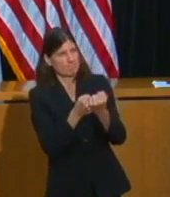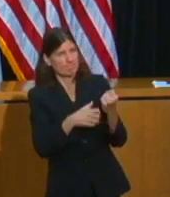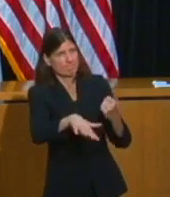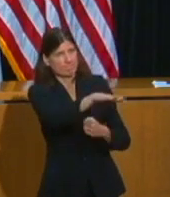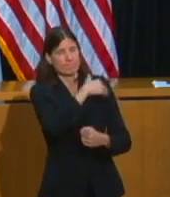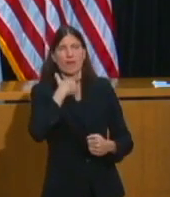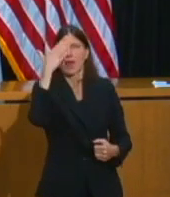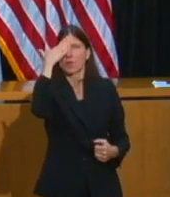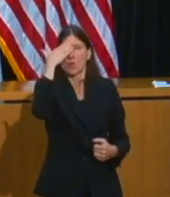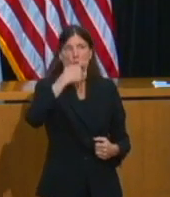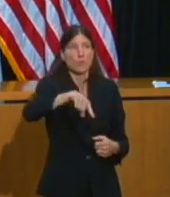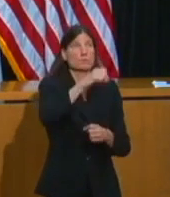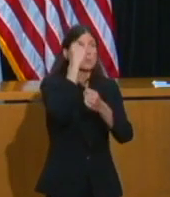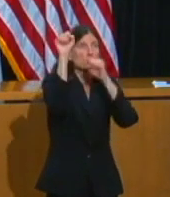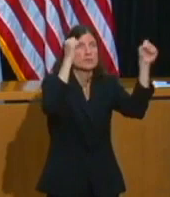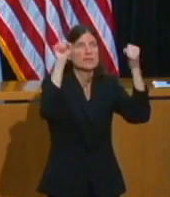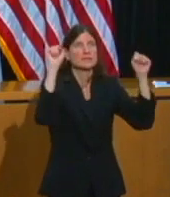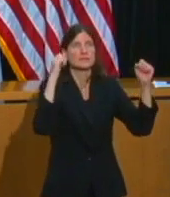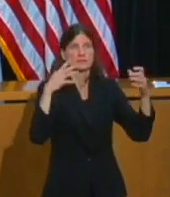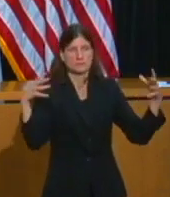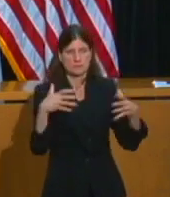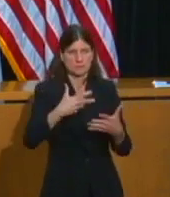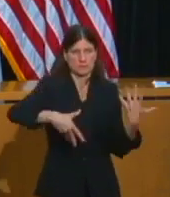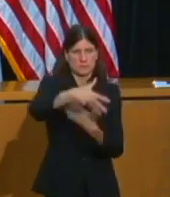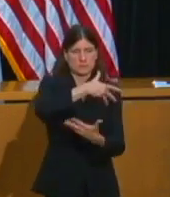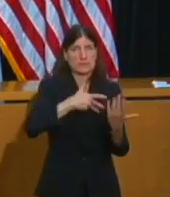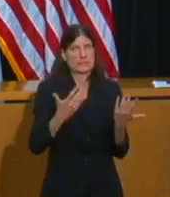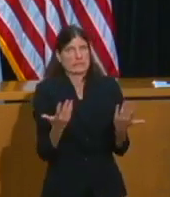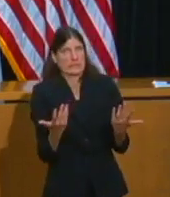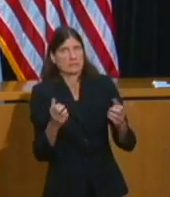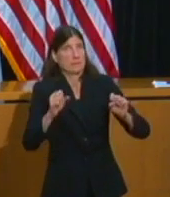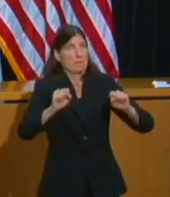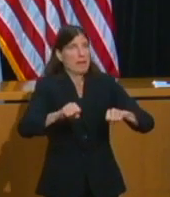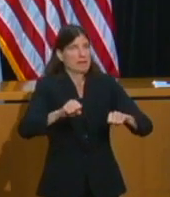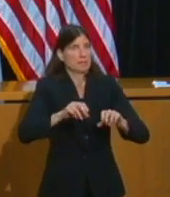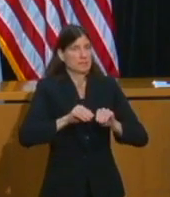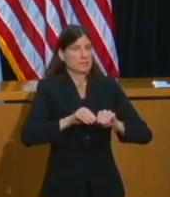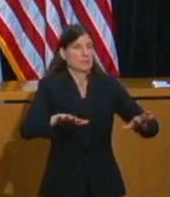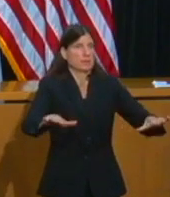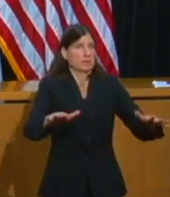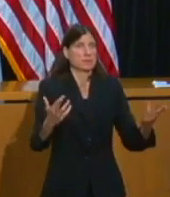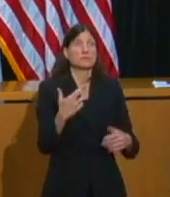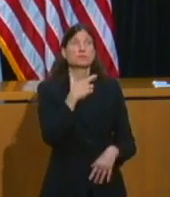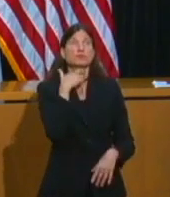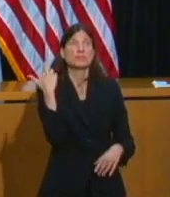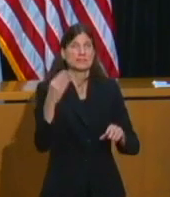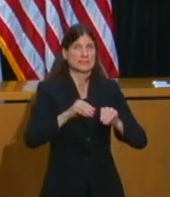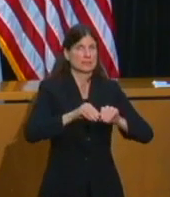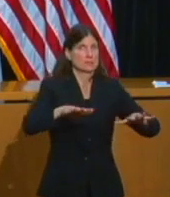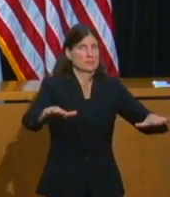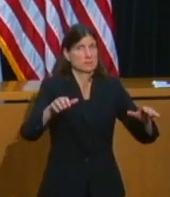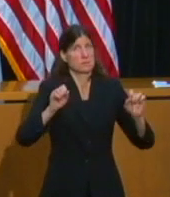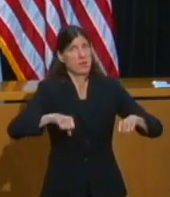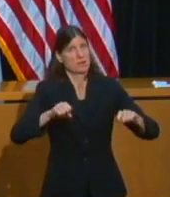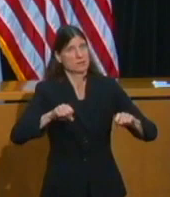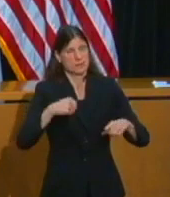We certainly appreciate the fact that many of the folks who've been involved in these protests